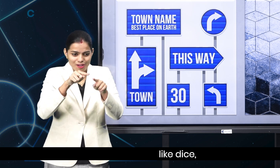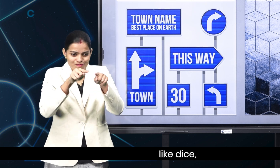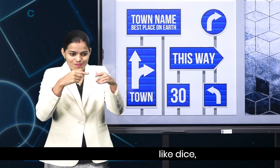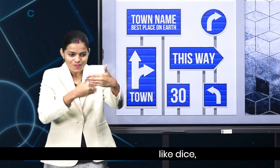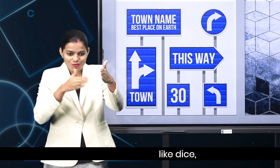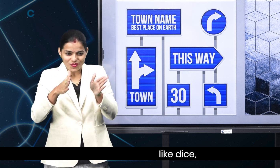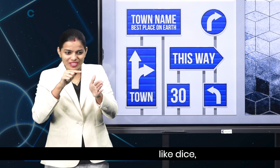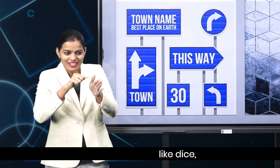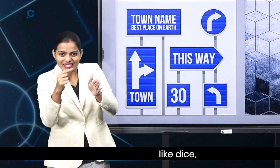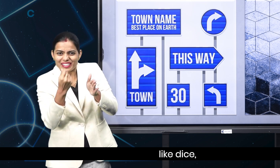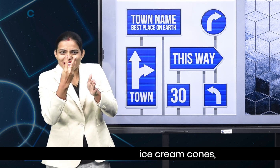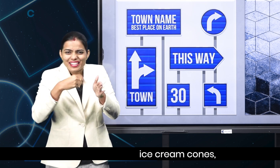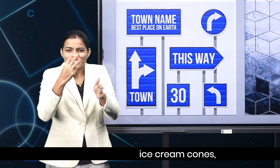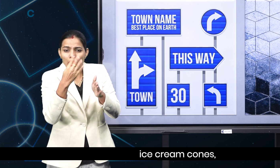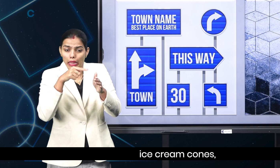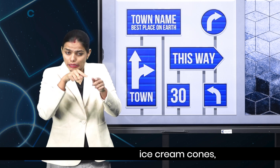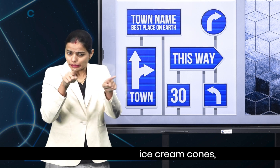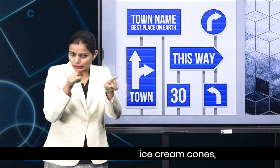dice, ice cream cones,